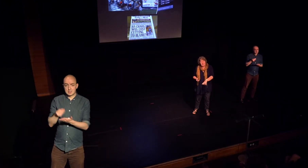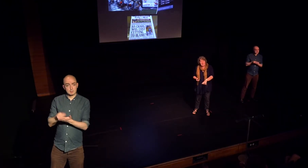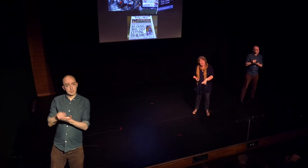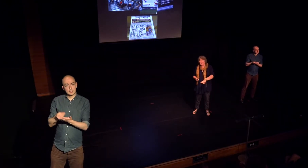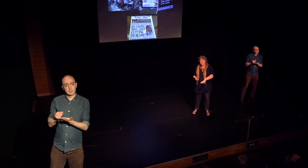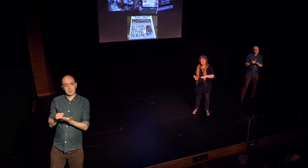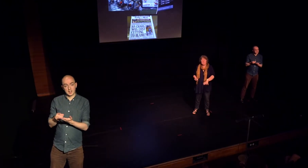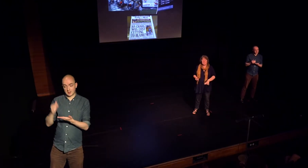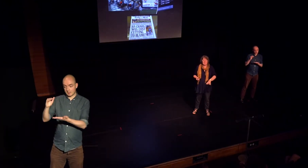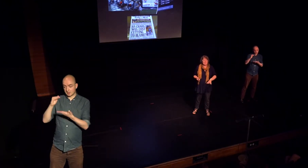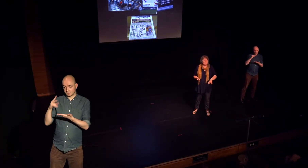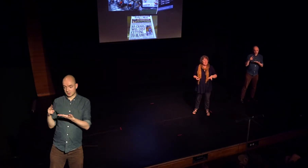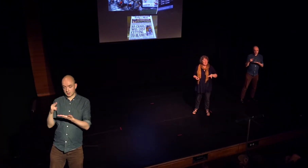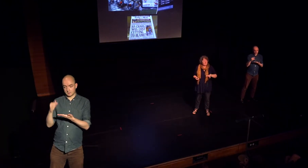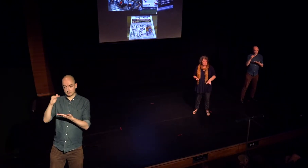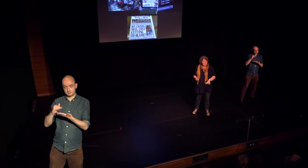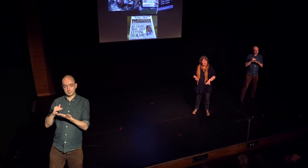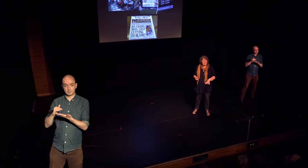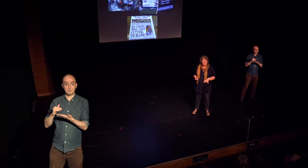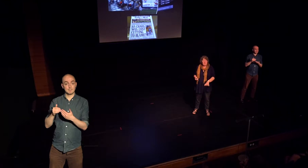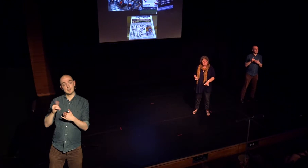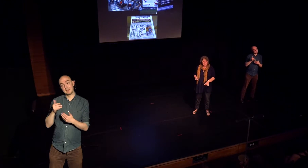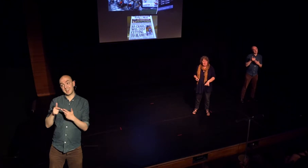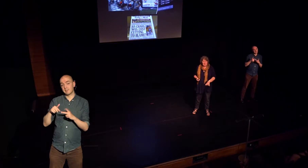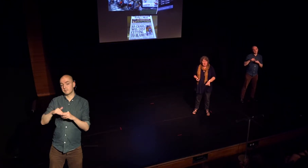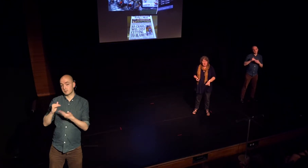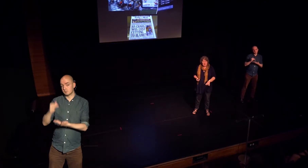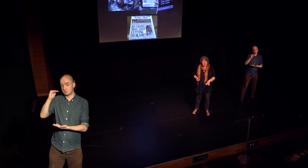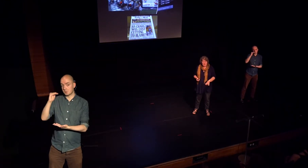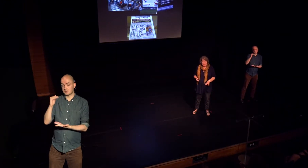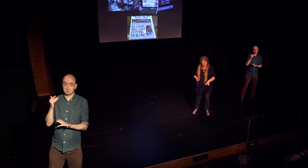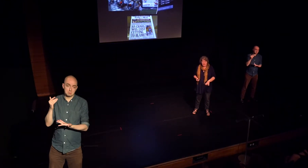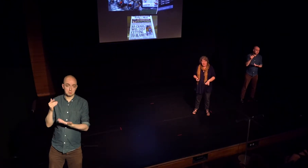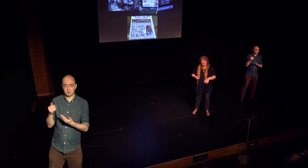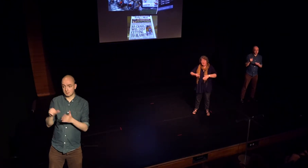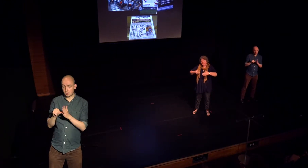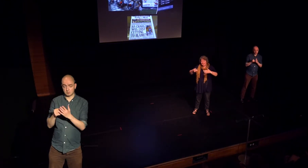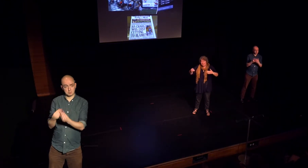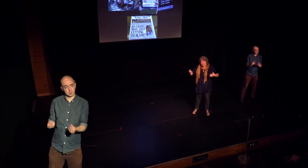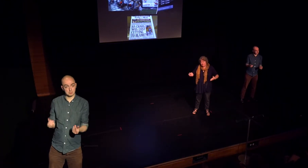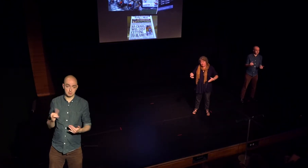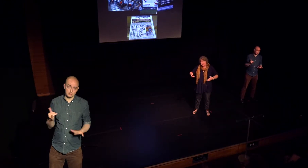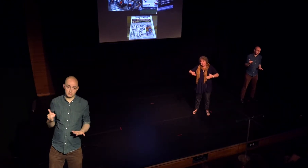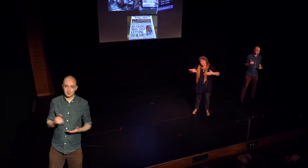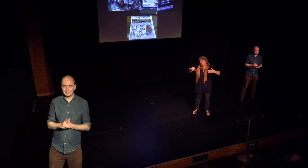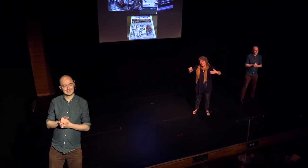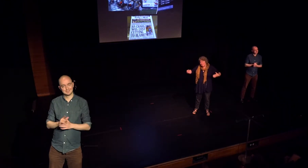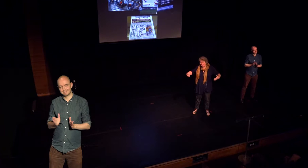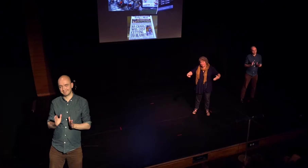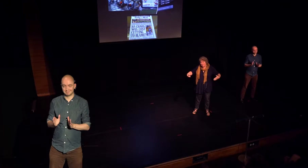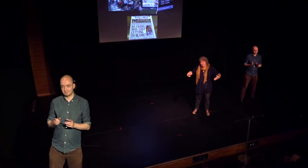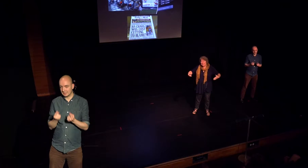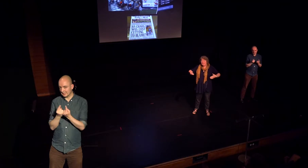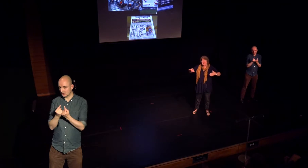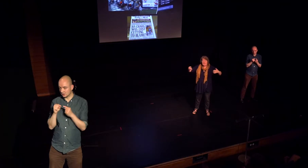money, if we're not cheapskates, then it should be all right. Were they cheapskates about it? Okay? And the issue there is that what you need